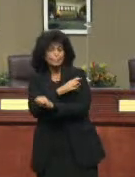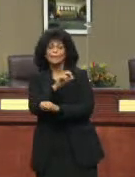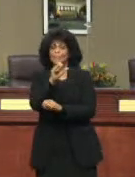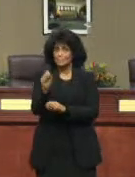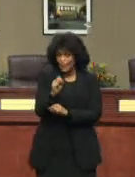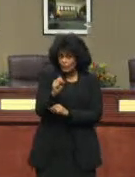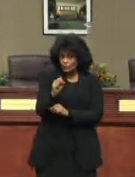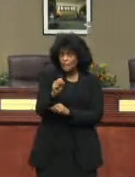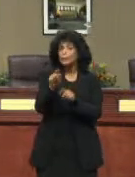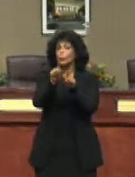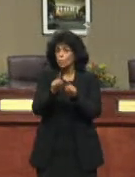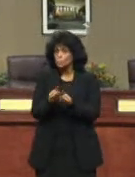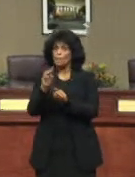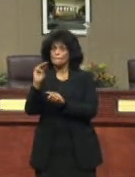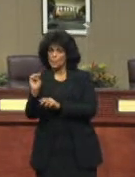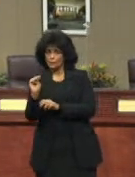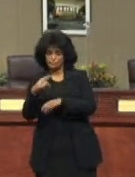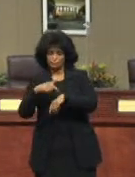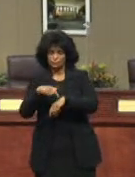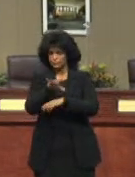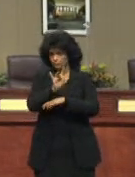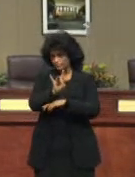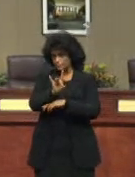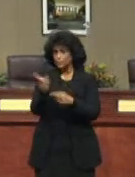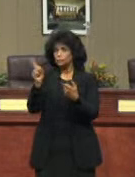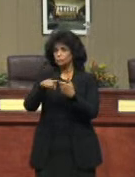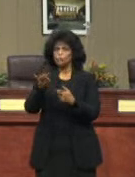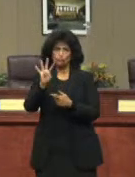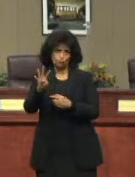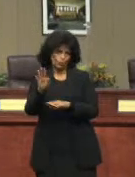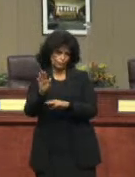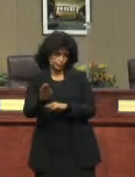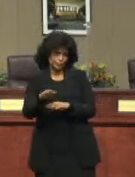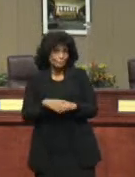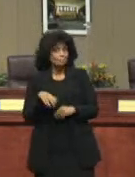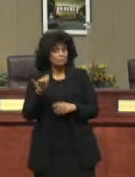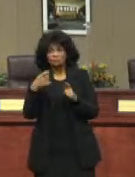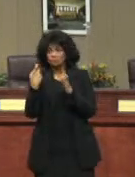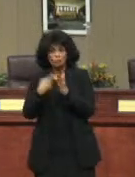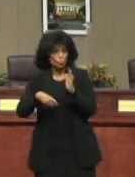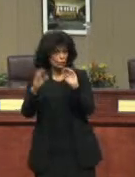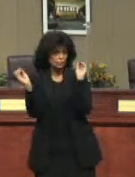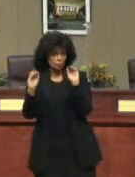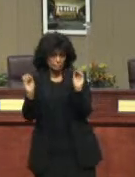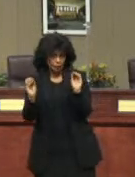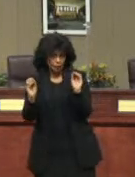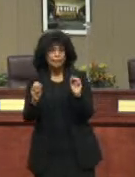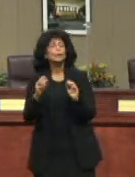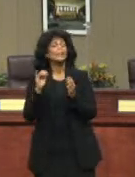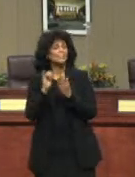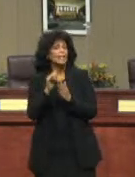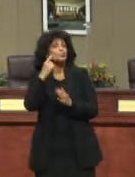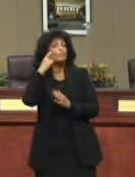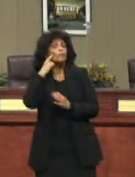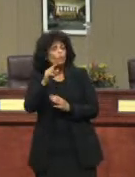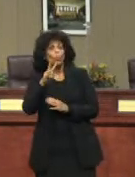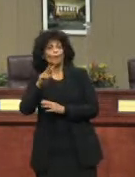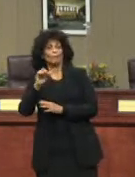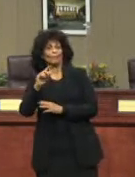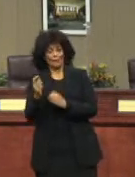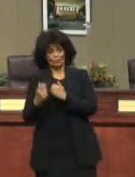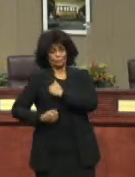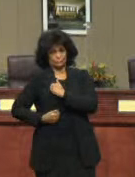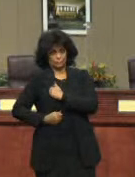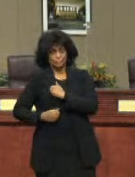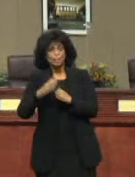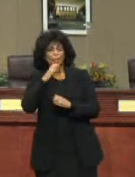Monday from 8 a.m. to 4 p.m. The free vaccines are for veterans age 75 years and